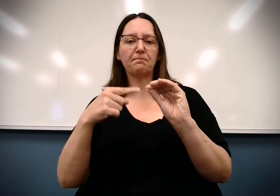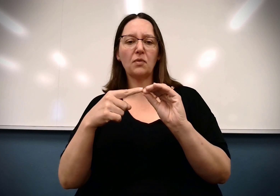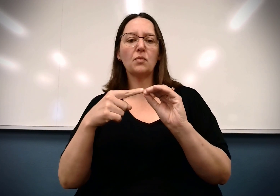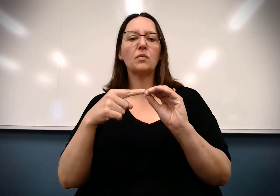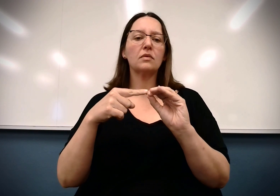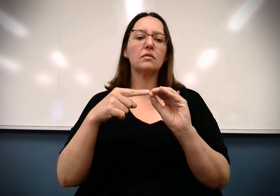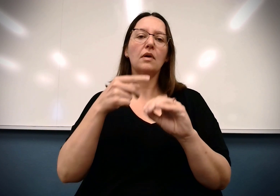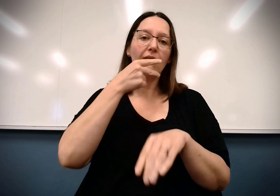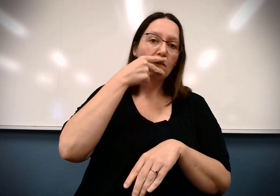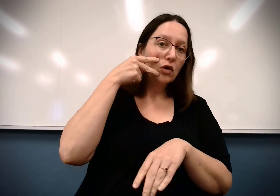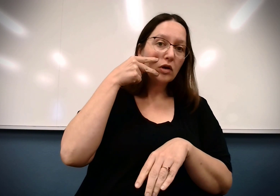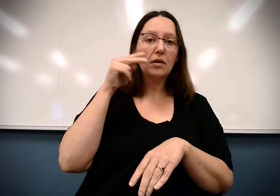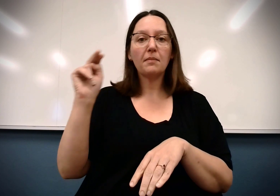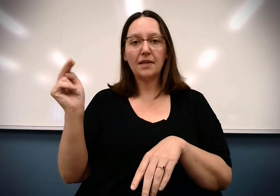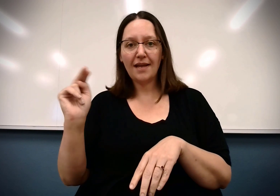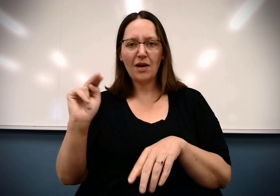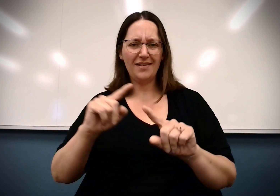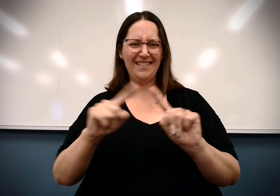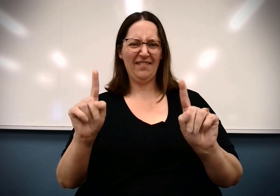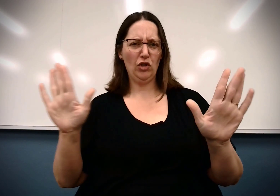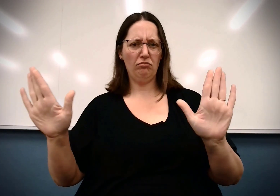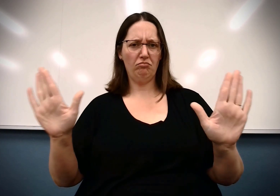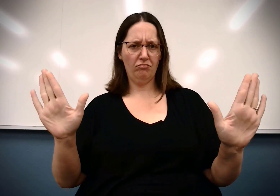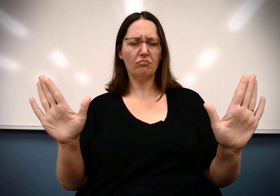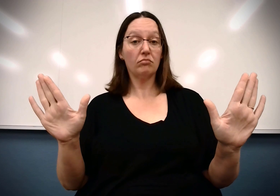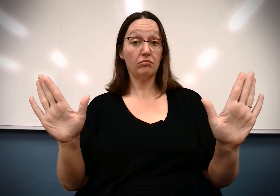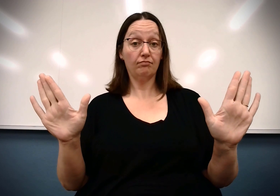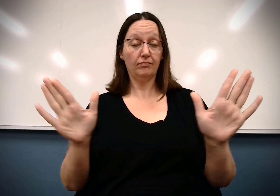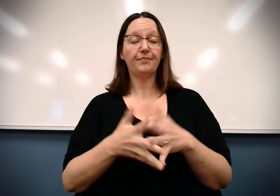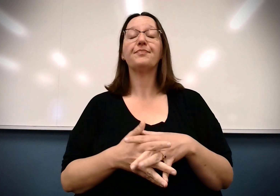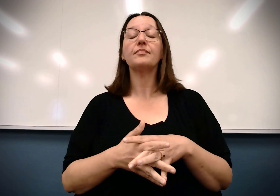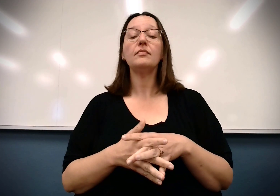be clearer about our verbs and our nouns, how to differentiate.